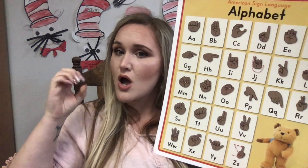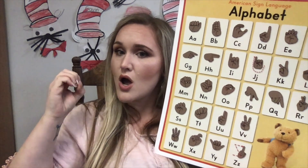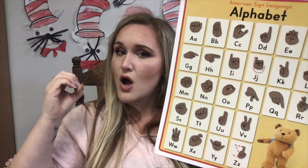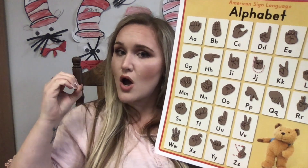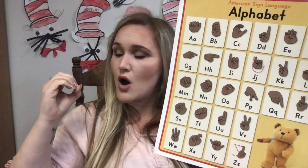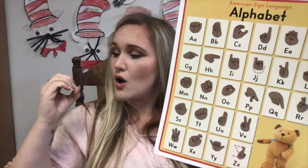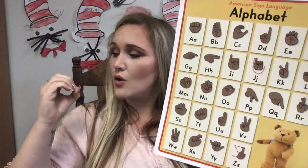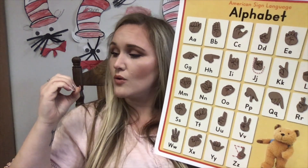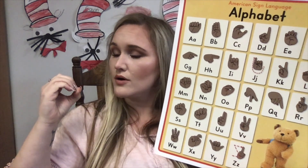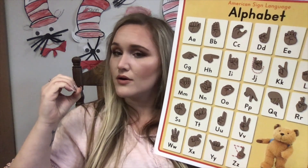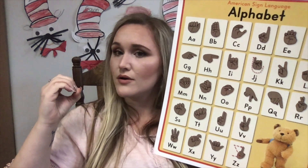O,